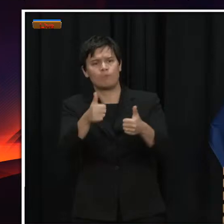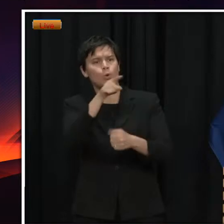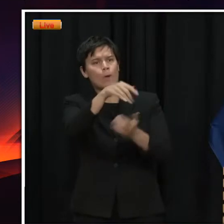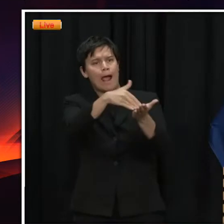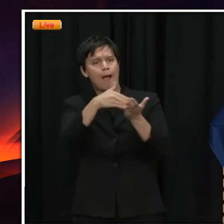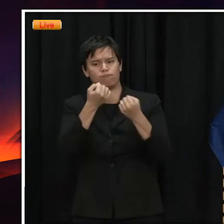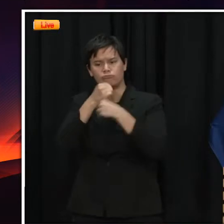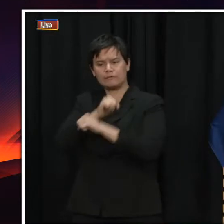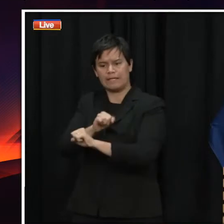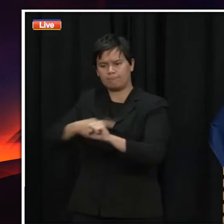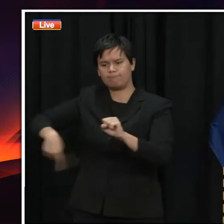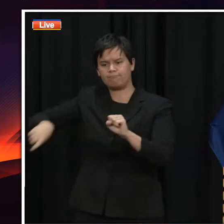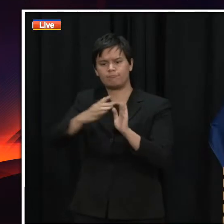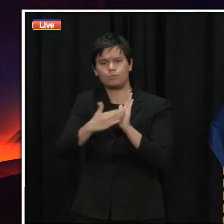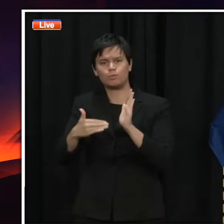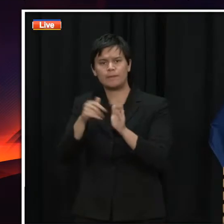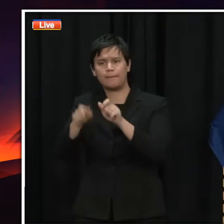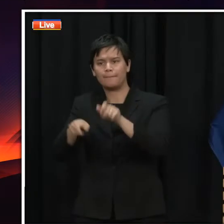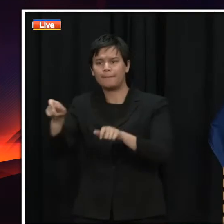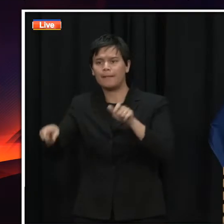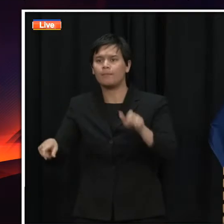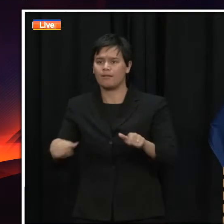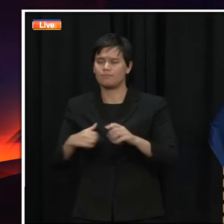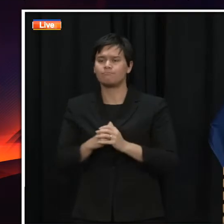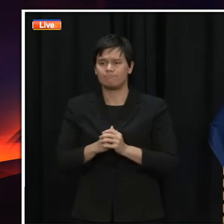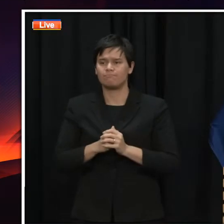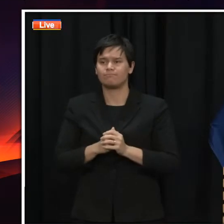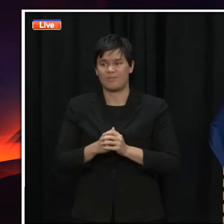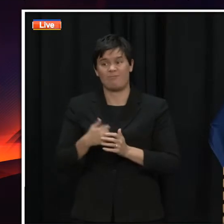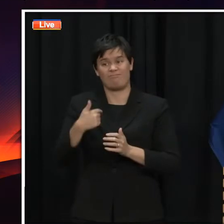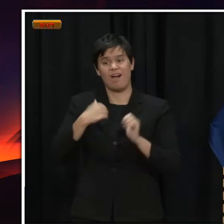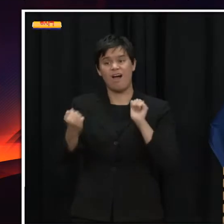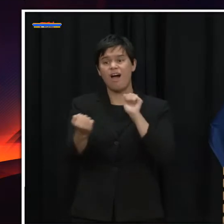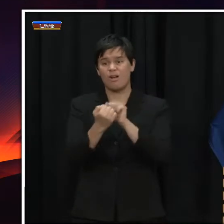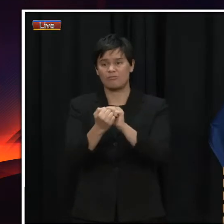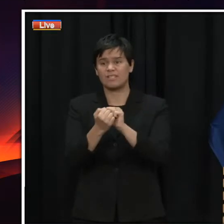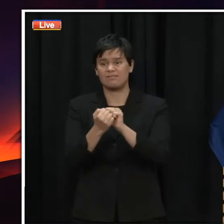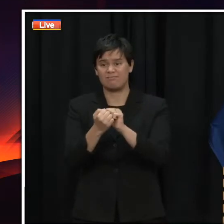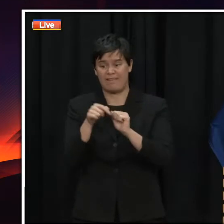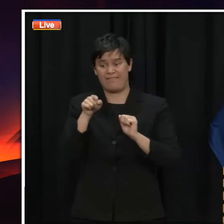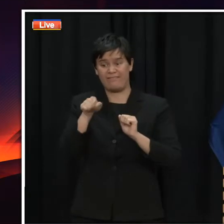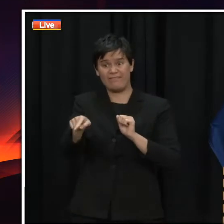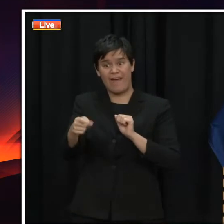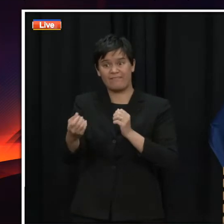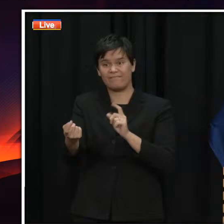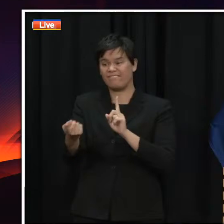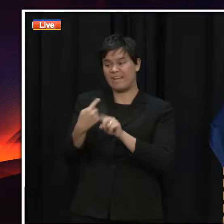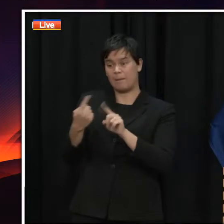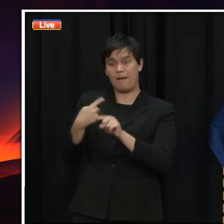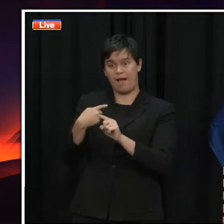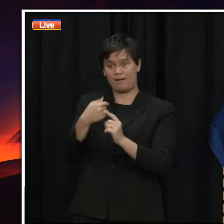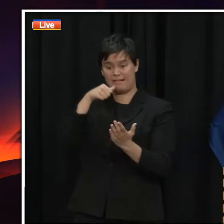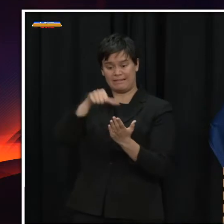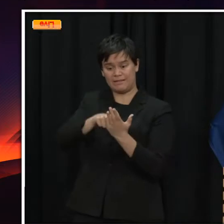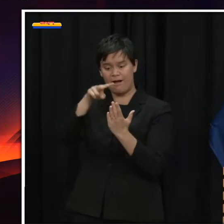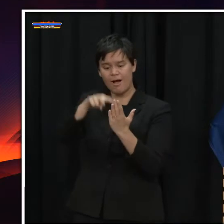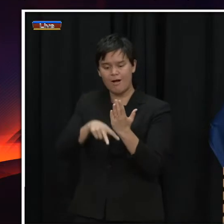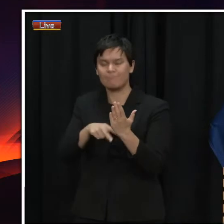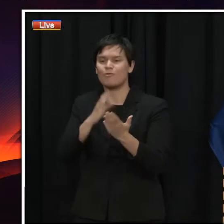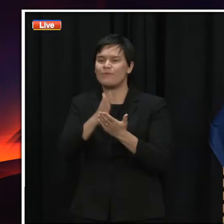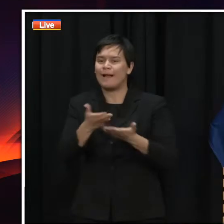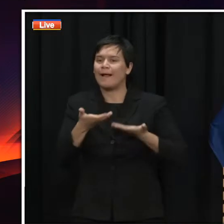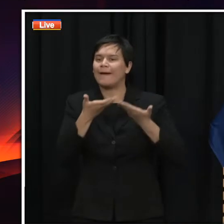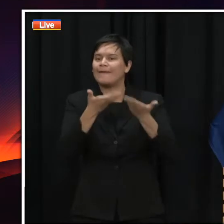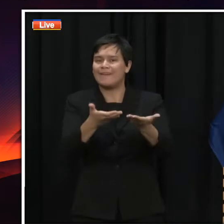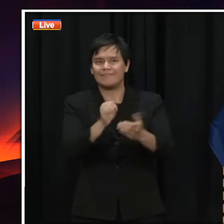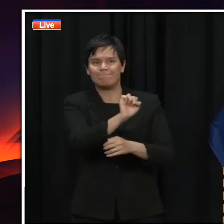New Zealanders every day. I share that sentiment, and I dare say that it's feedback like this that really does keep the teams going and doing their